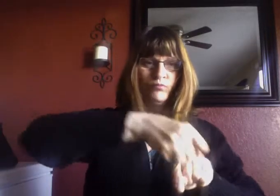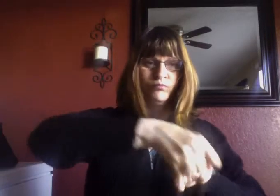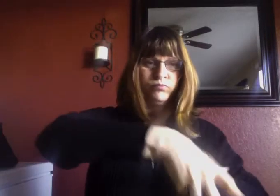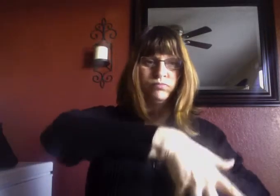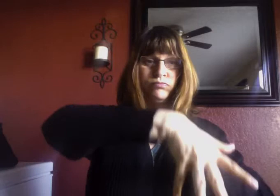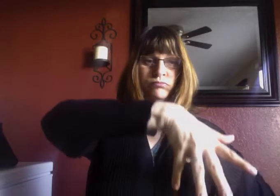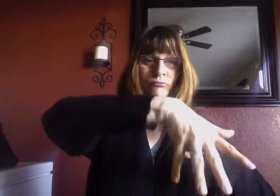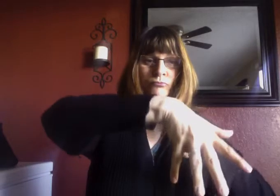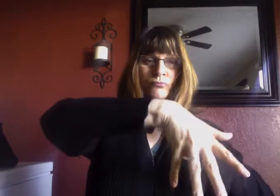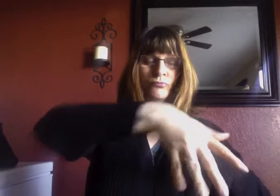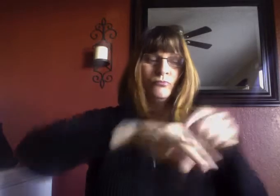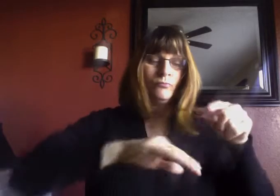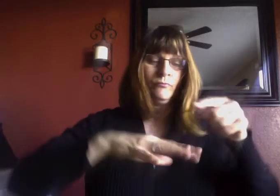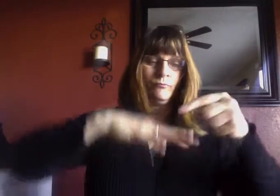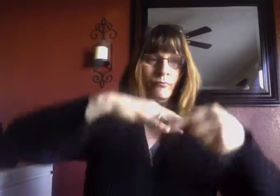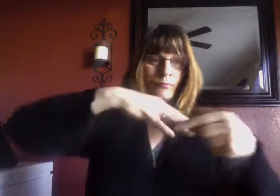Terminal fibers are officially part of the axon.